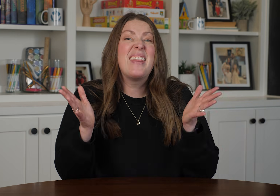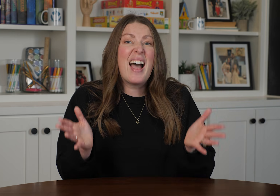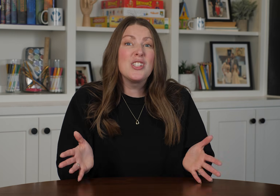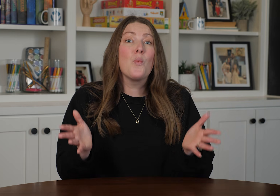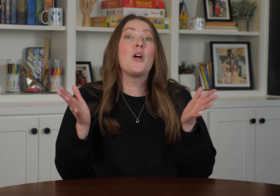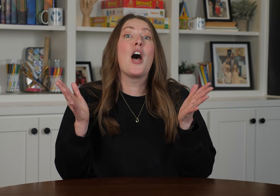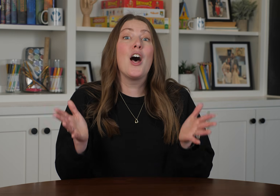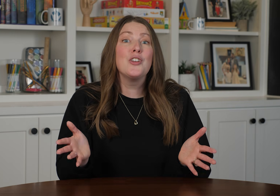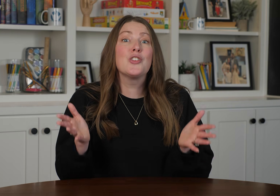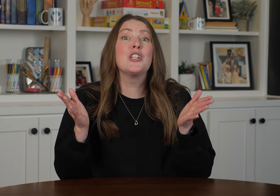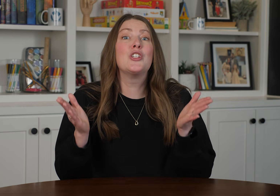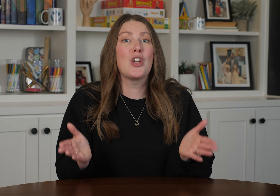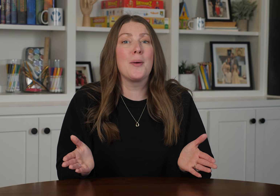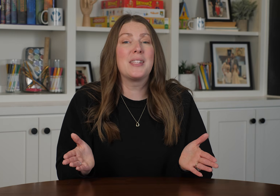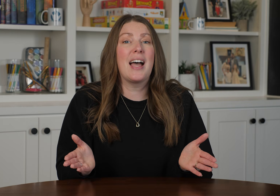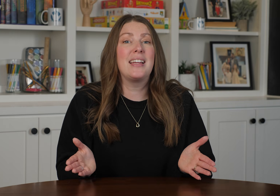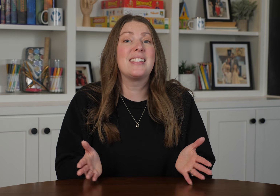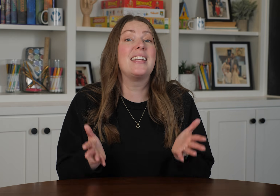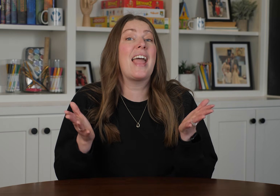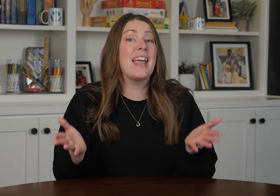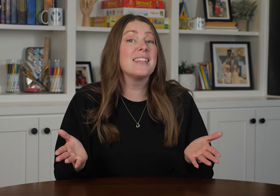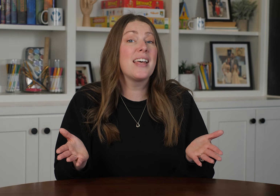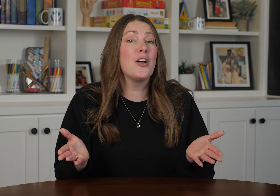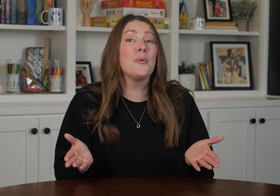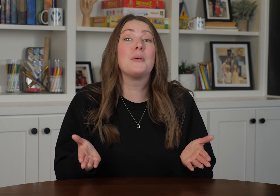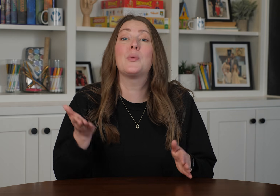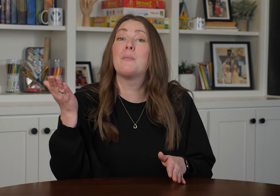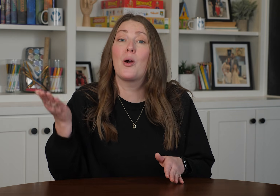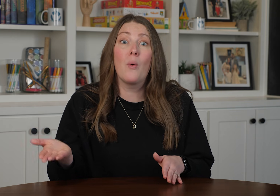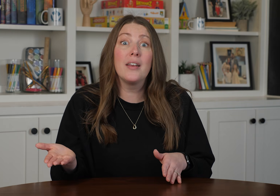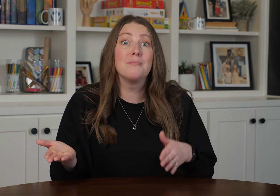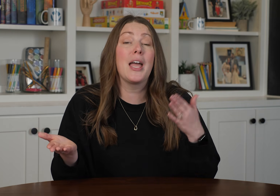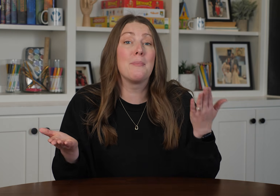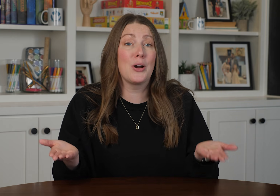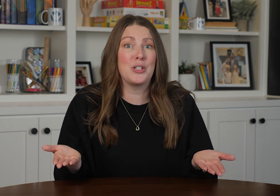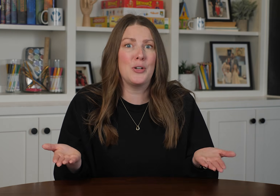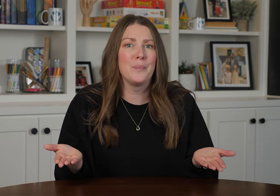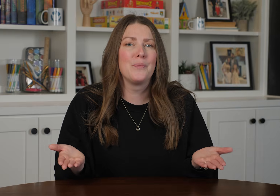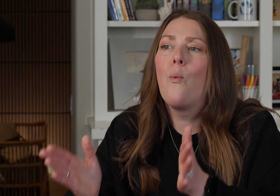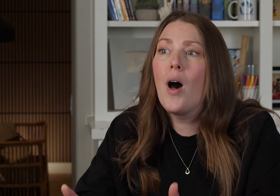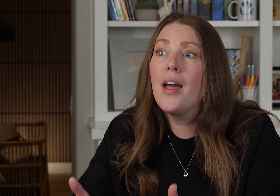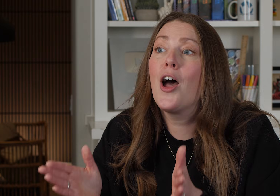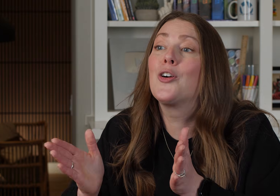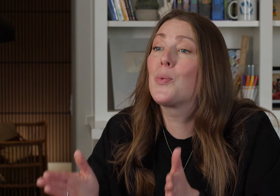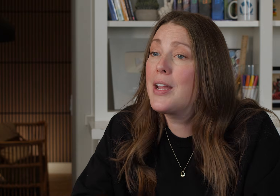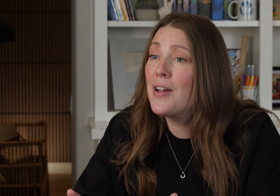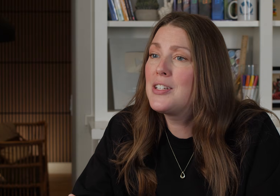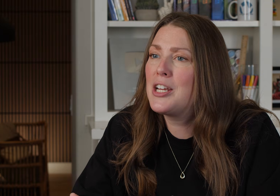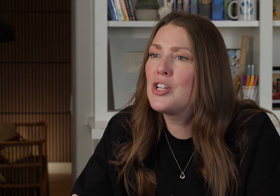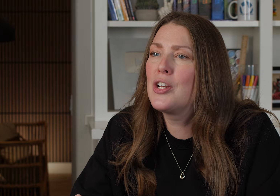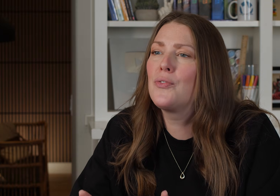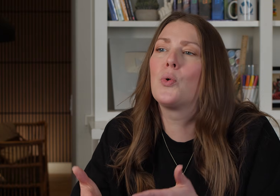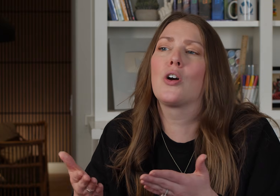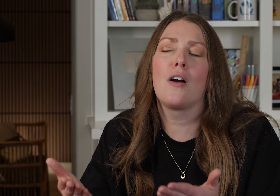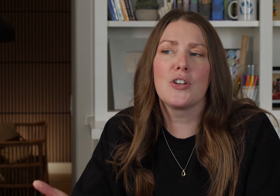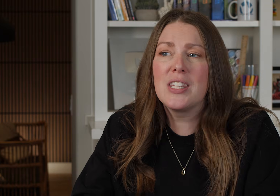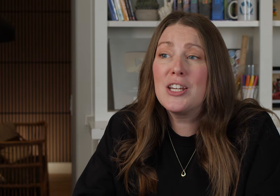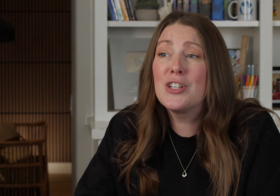That's 100 job signs in ASL between Part 1 and Part 2. What a great foundation for conversations